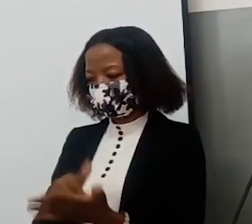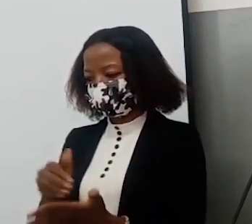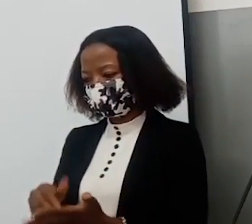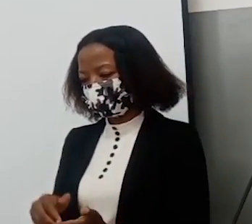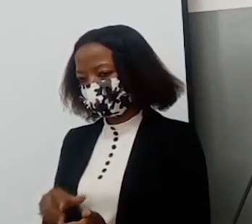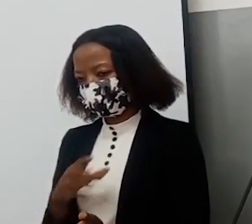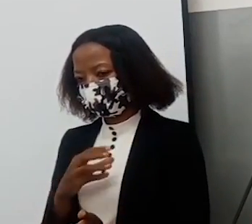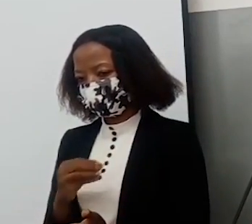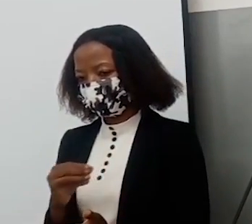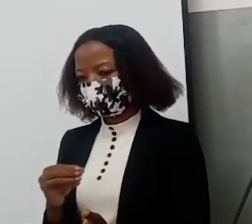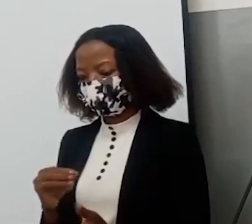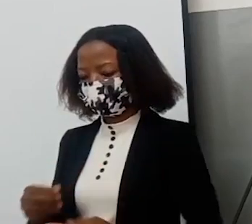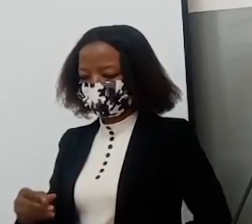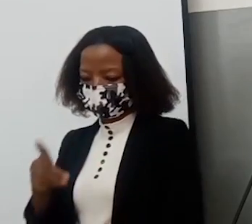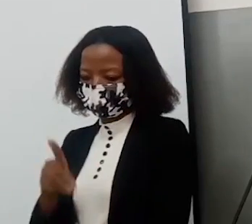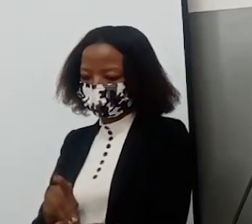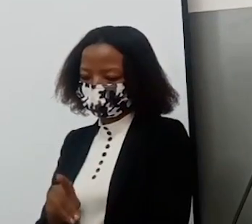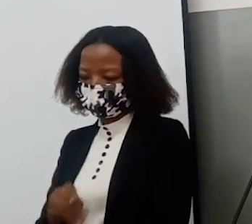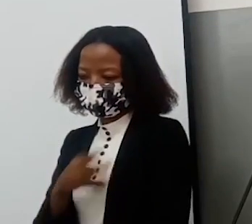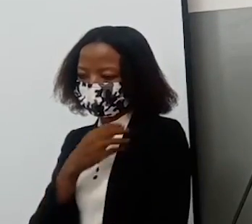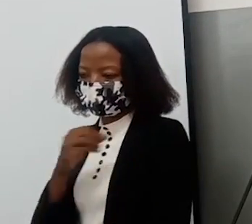18,100 who are healthcare workers.